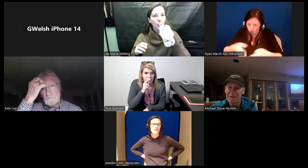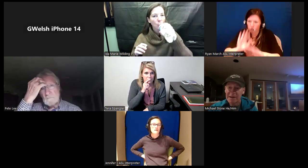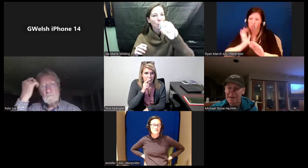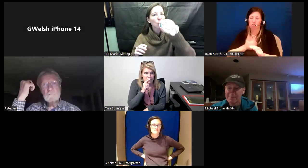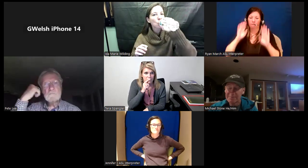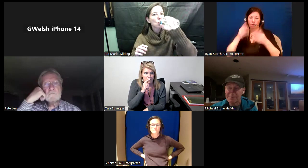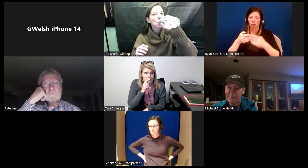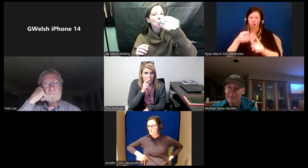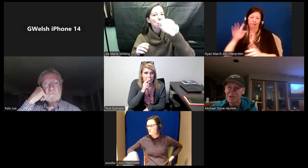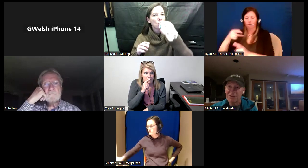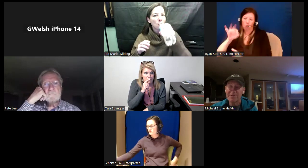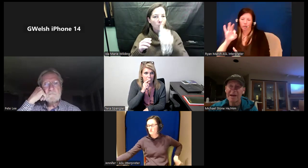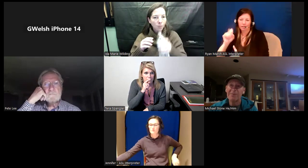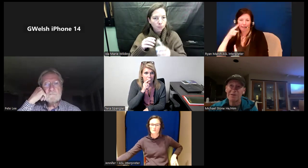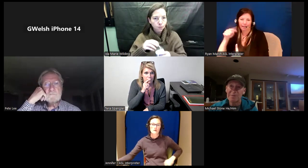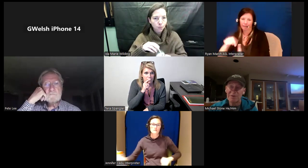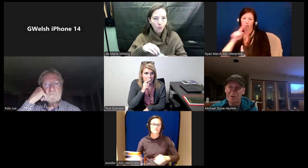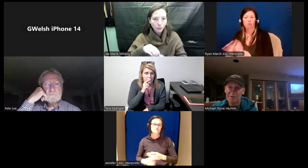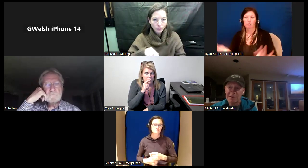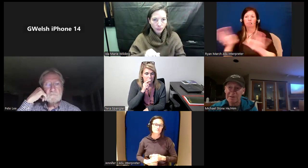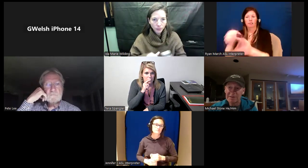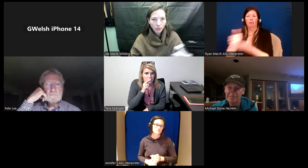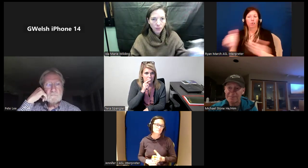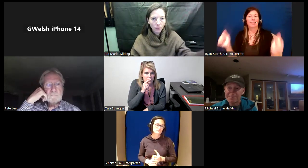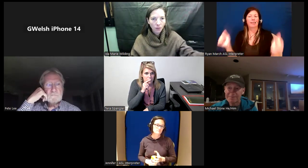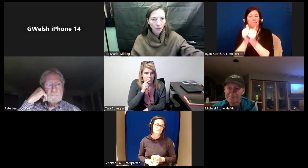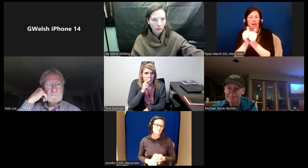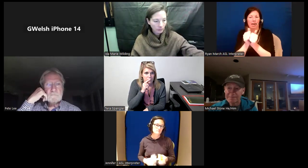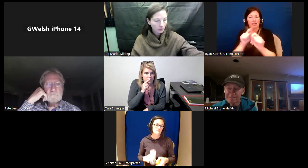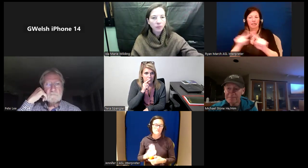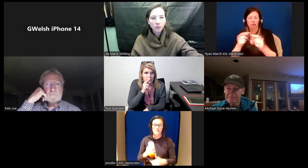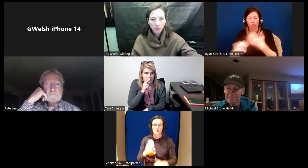become extremely helpful as we move forward.